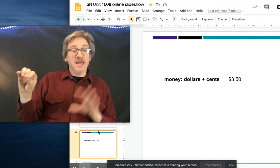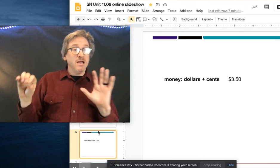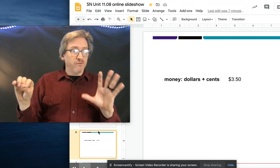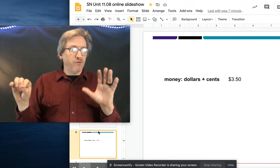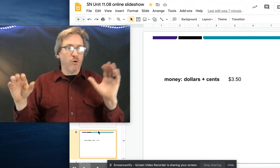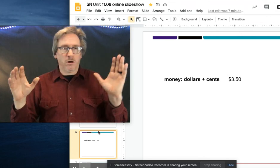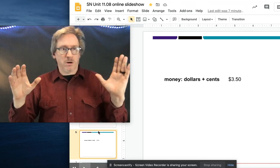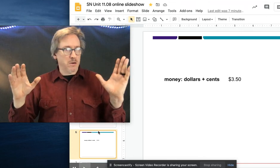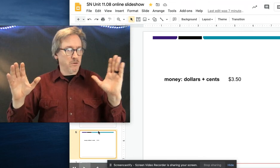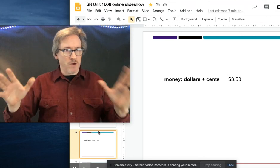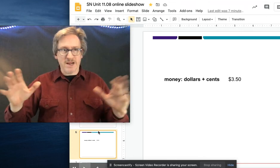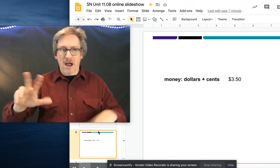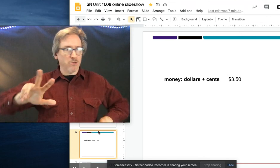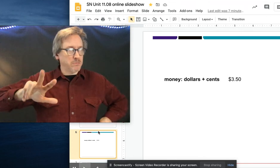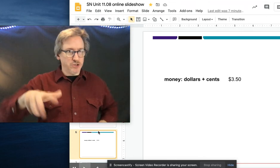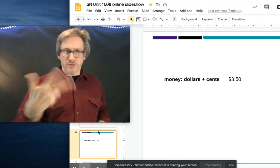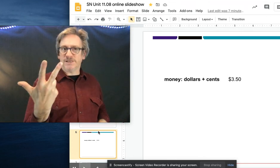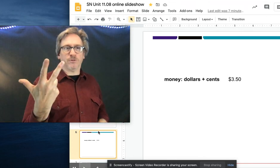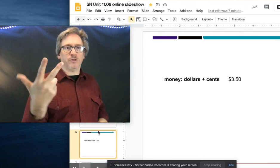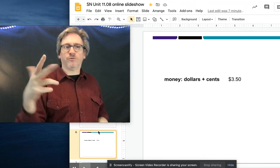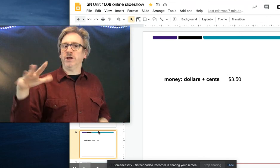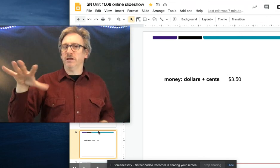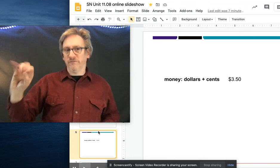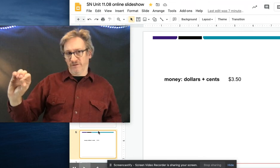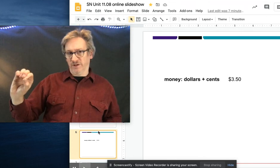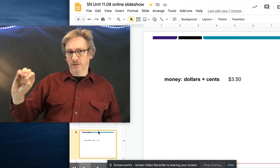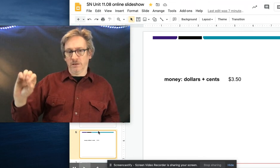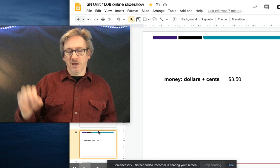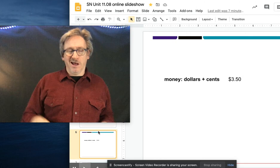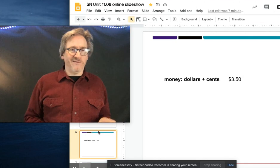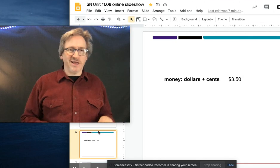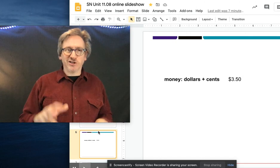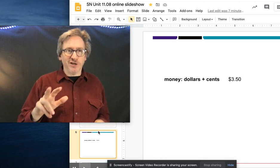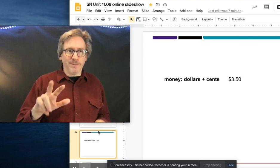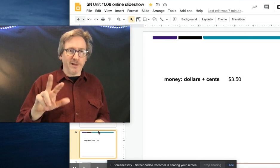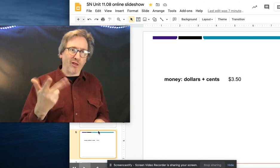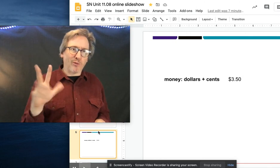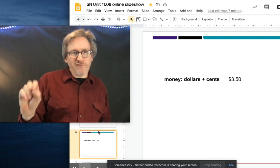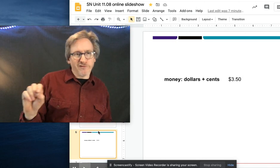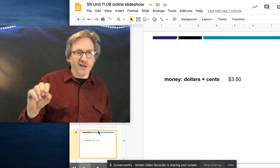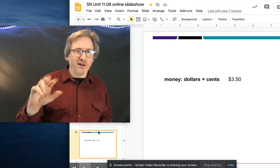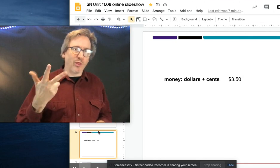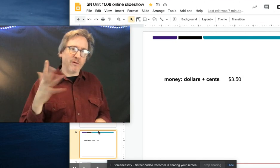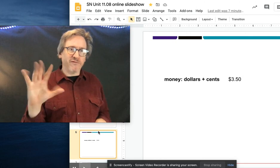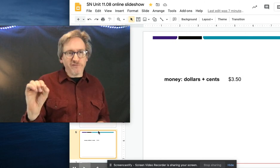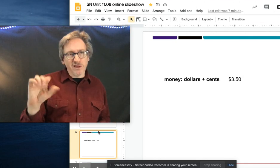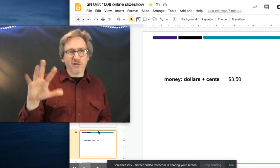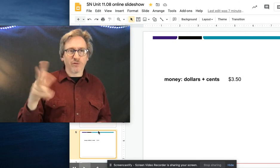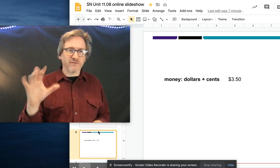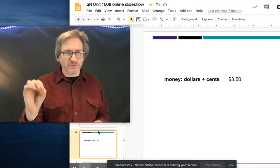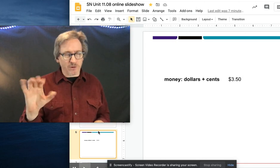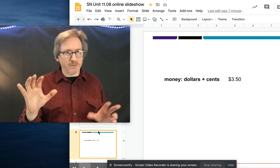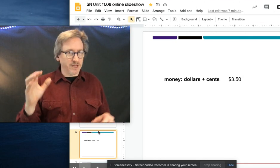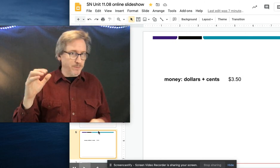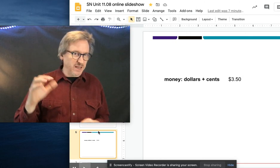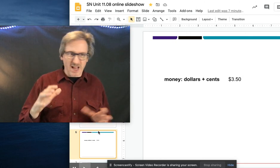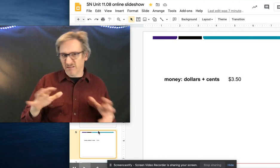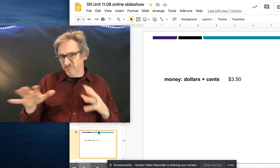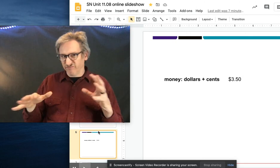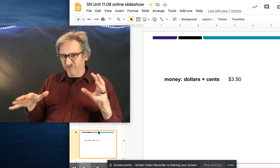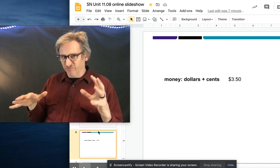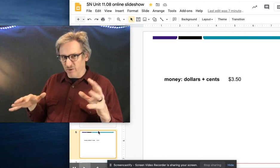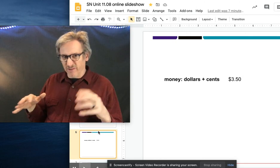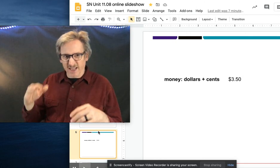350. For right now, do them separate, 350. Eventually you'll be like 350, 350, right?